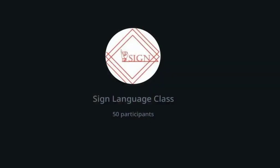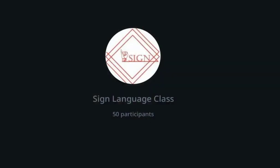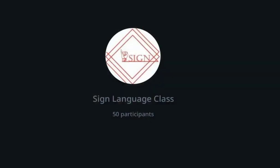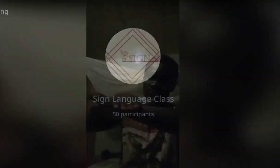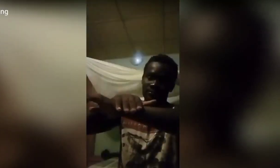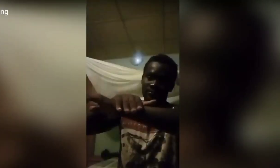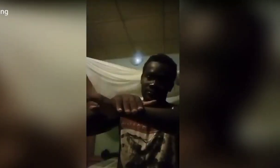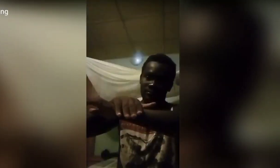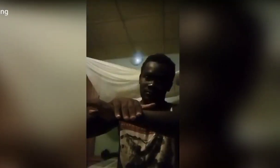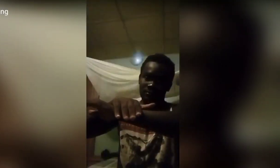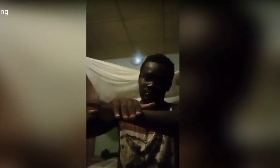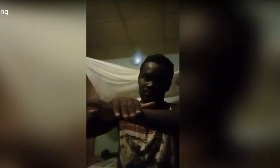and good night.